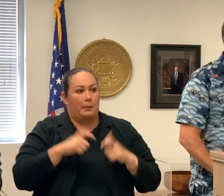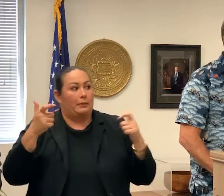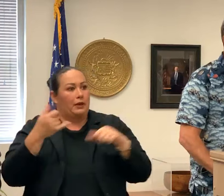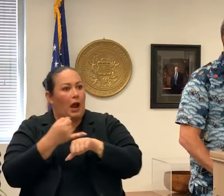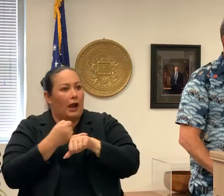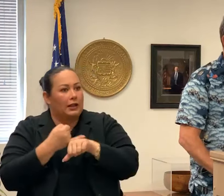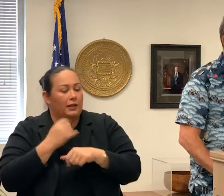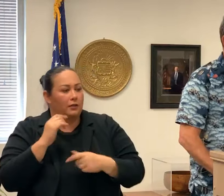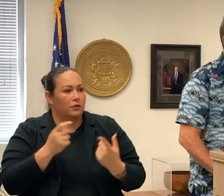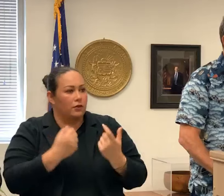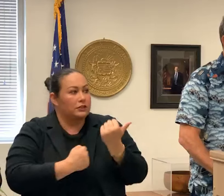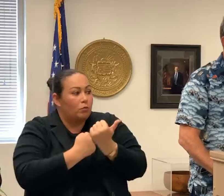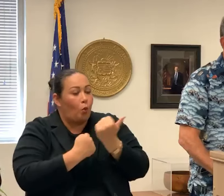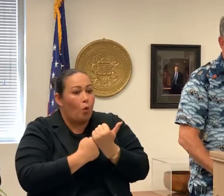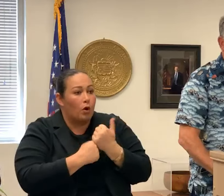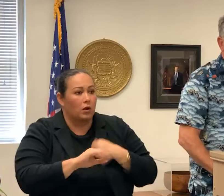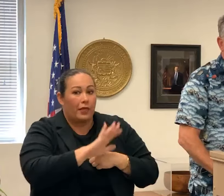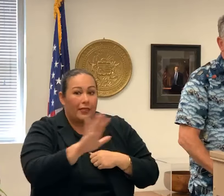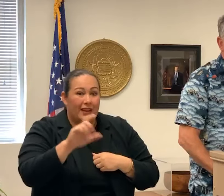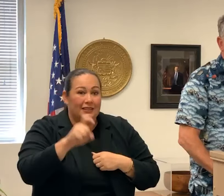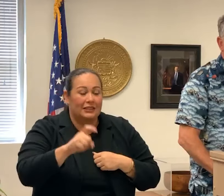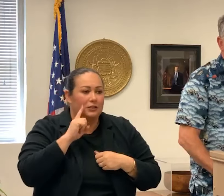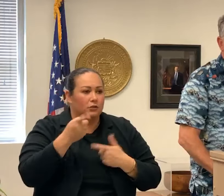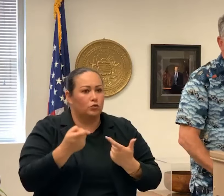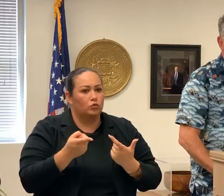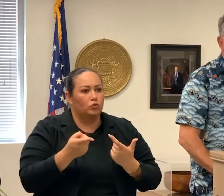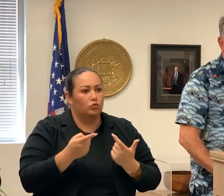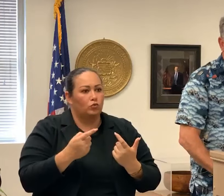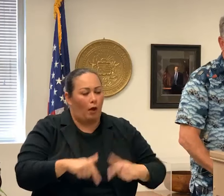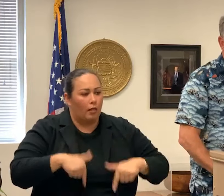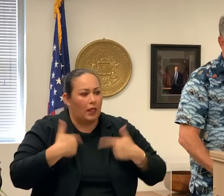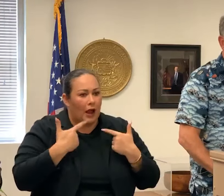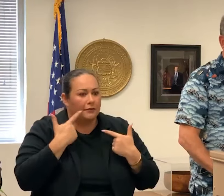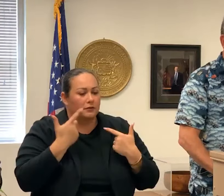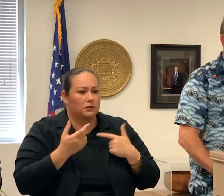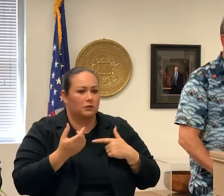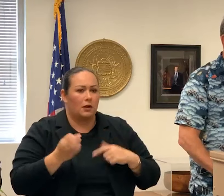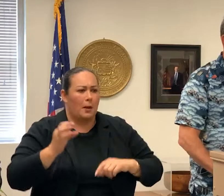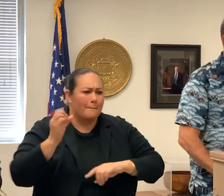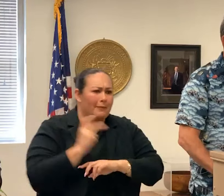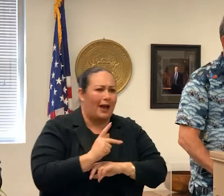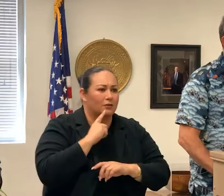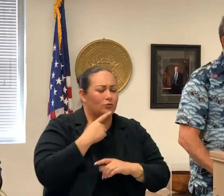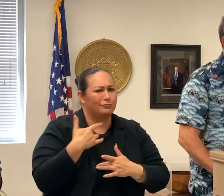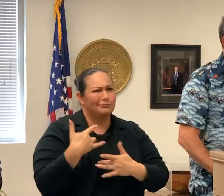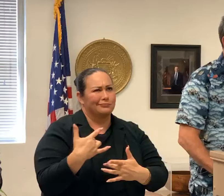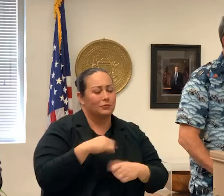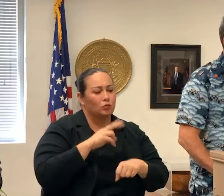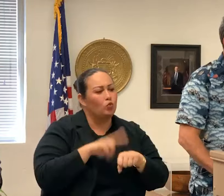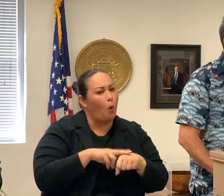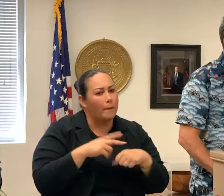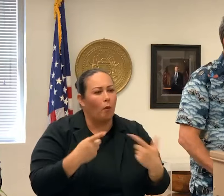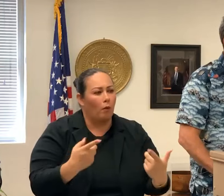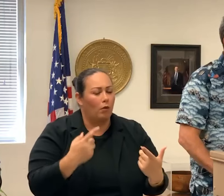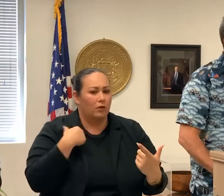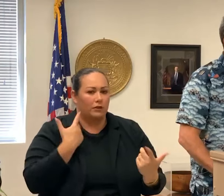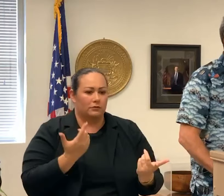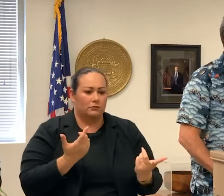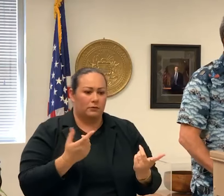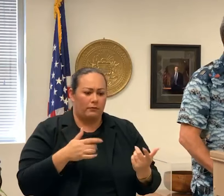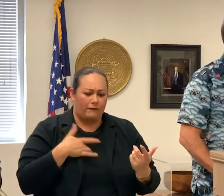that they need to restore their lives and repair and heal. The